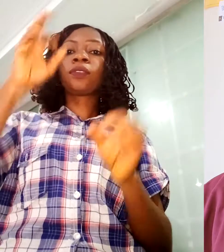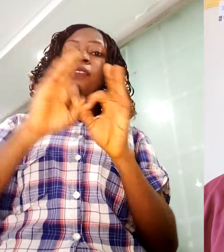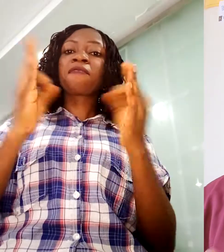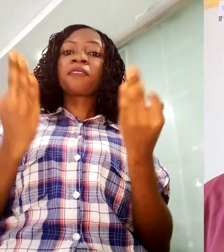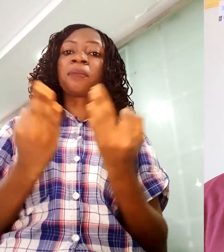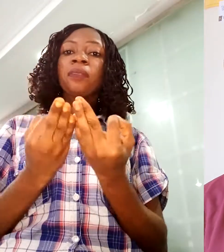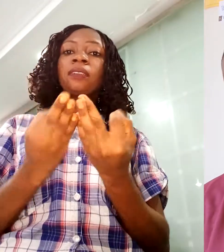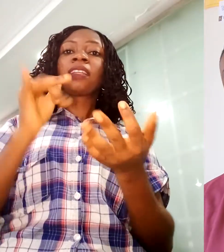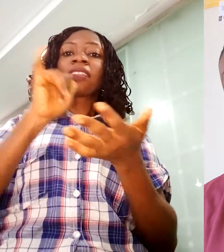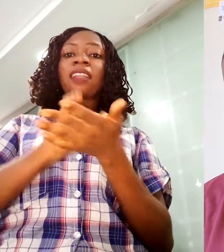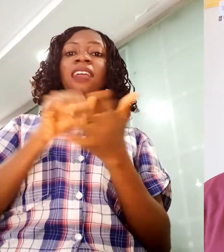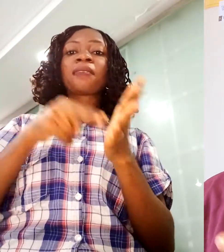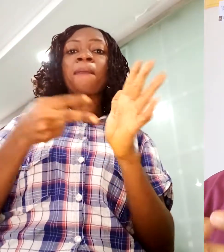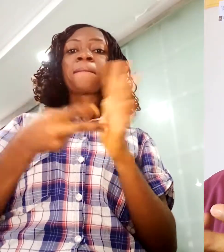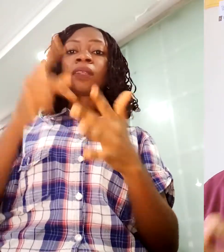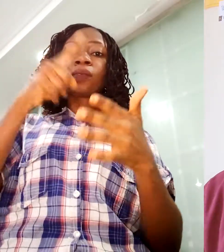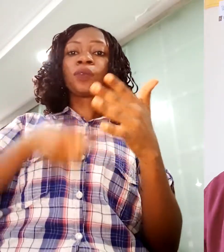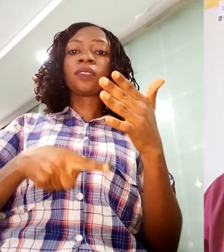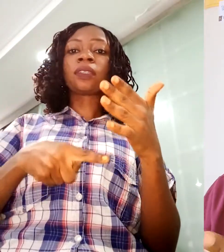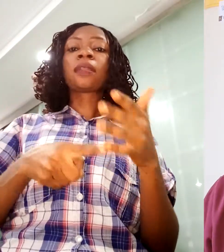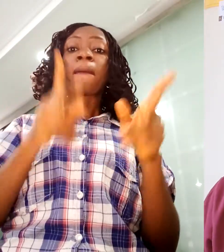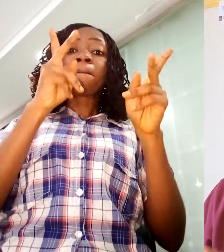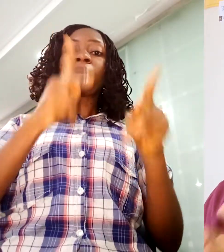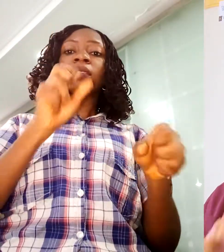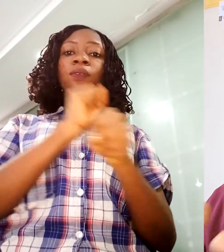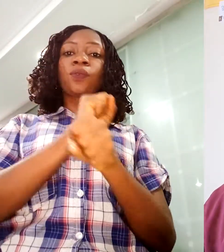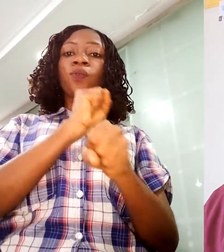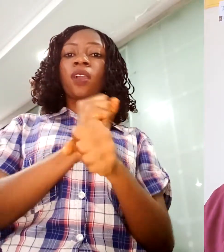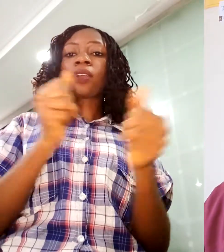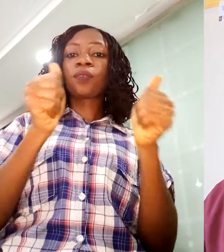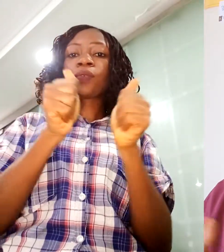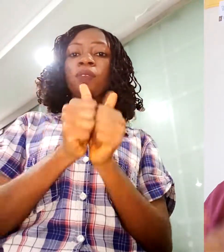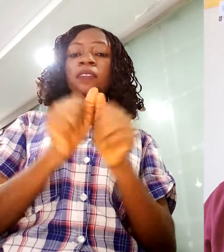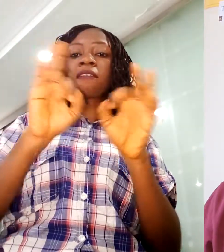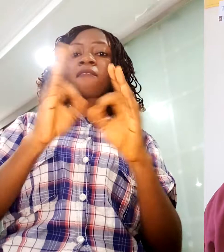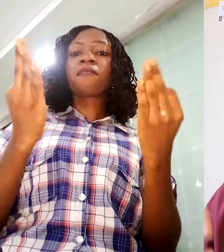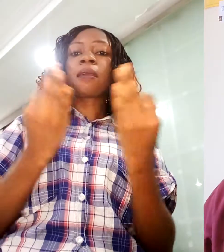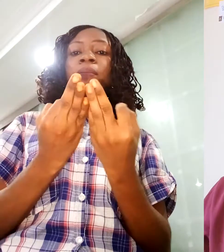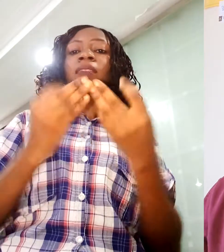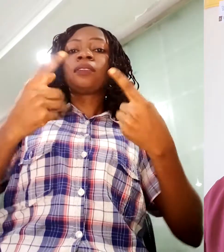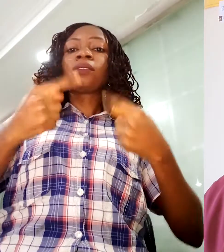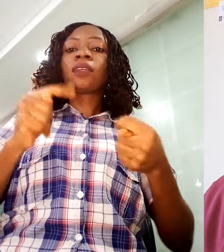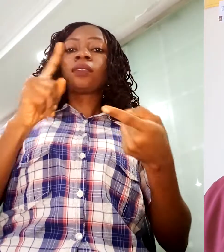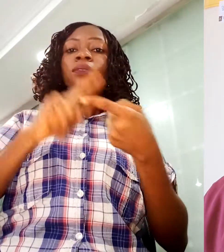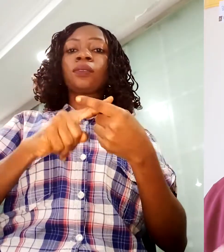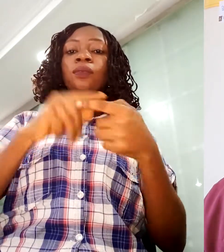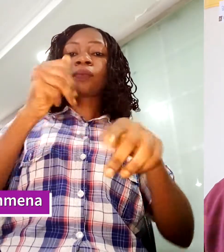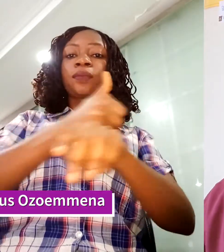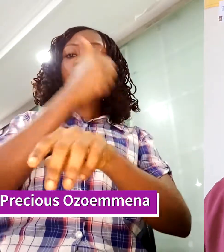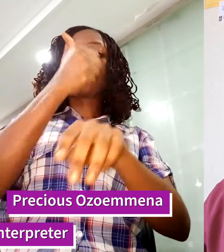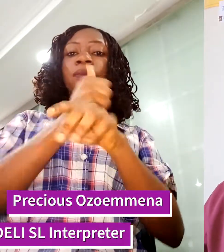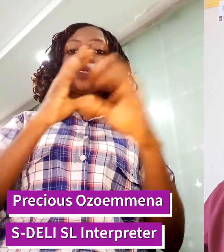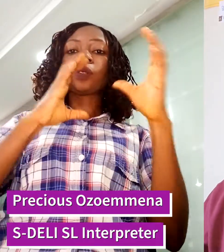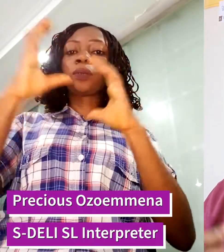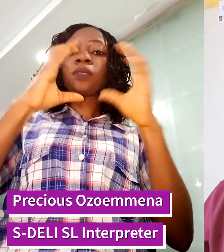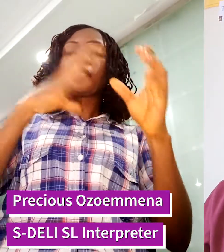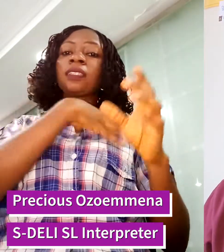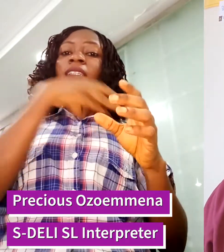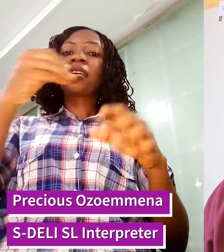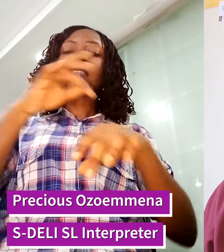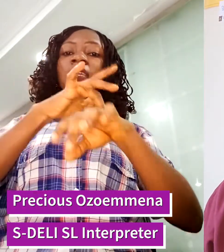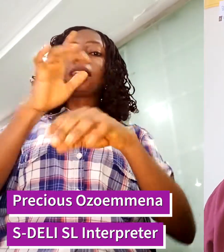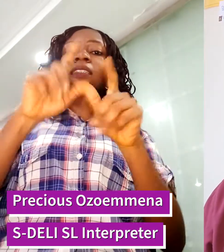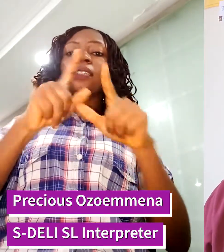families. What does that mean? As a person working with a family to try to establish communication and